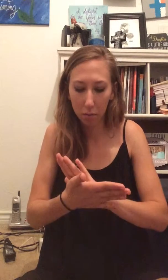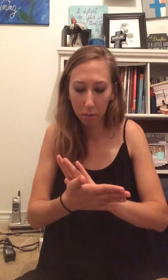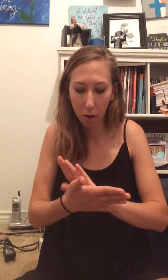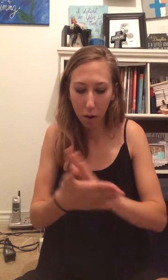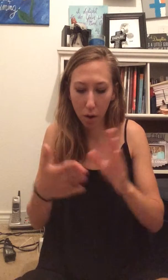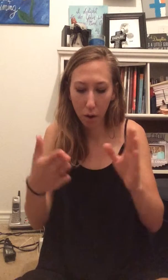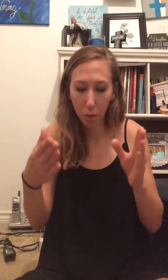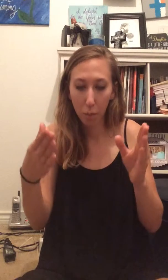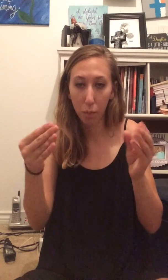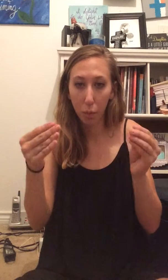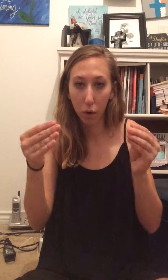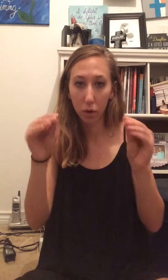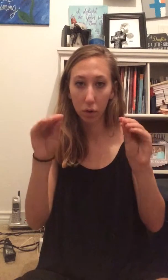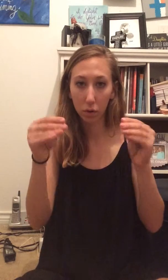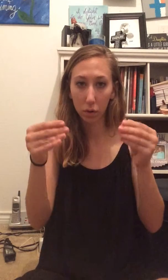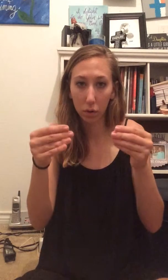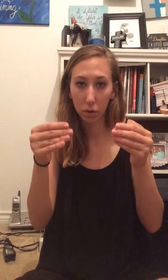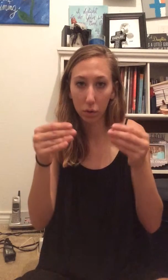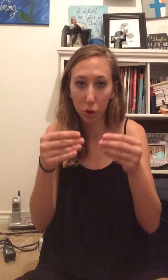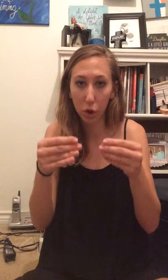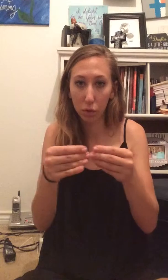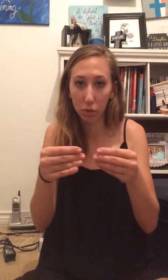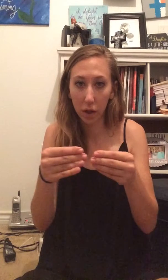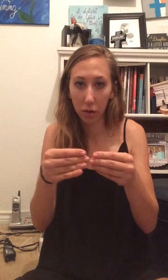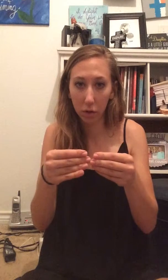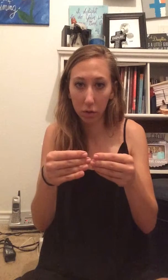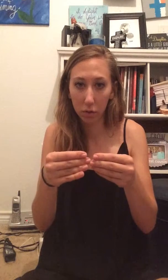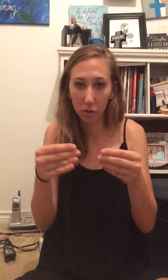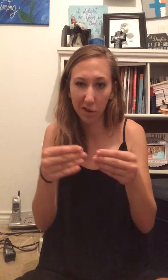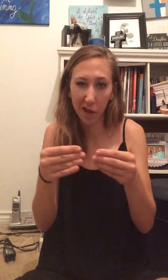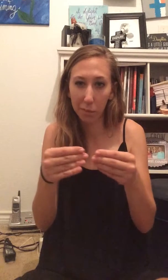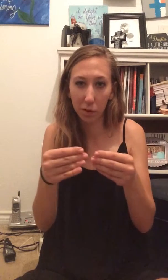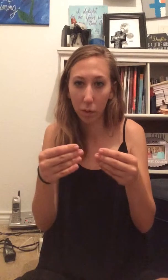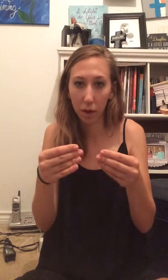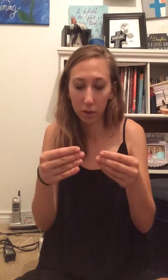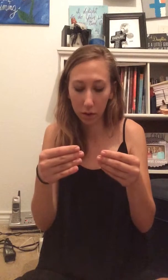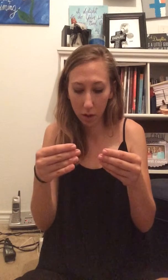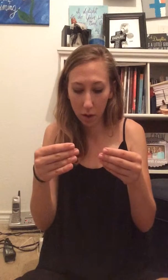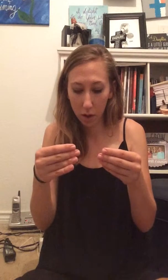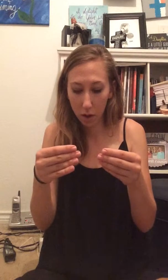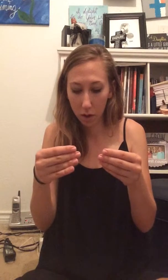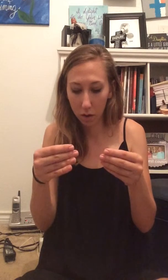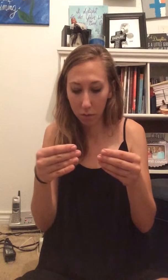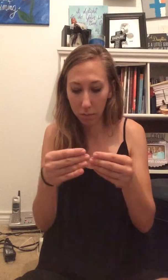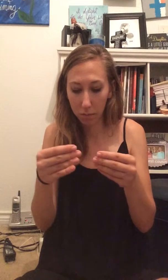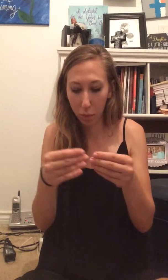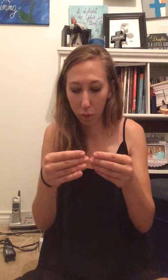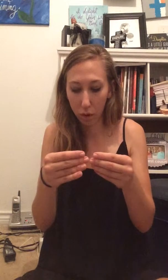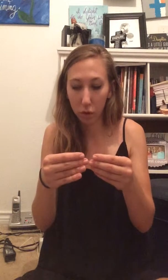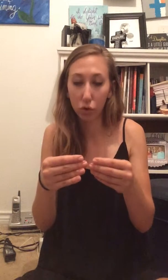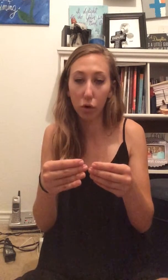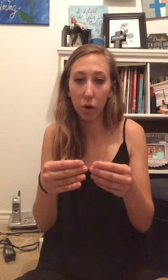more squished O's together. That's happened twice. Um, more strong.